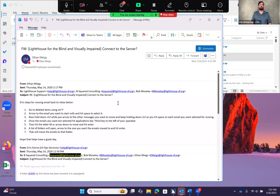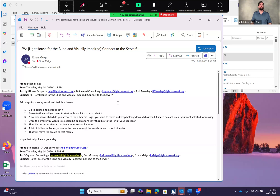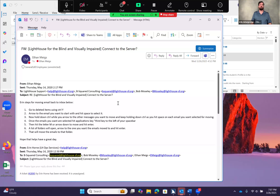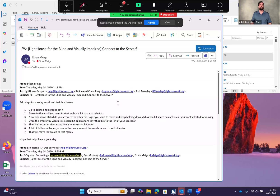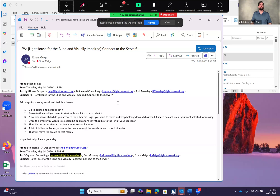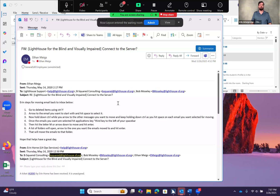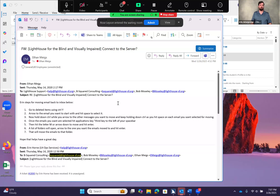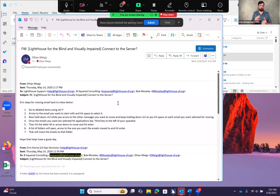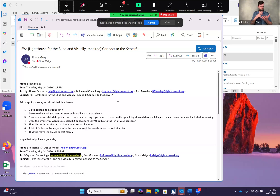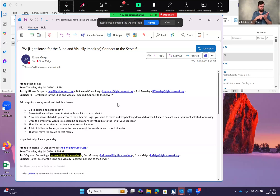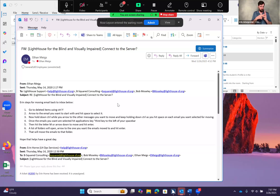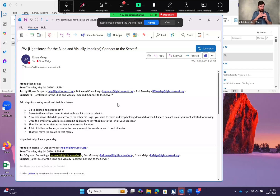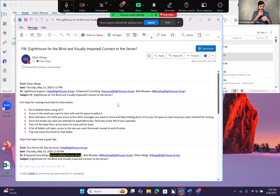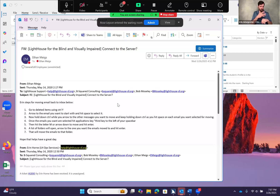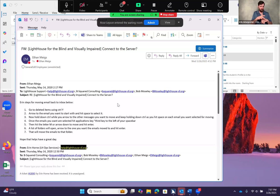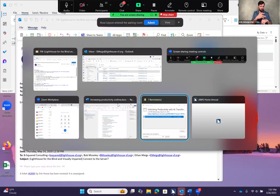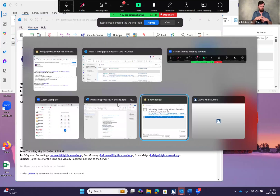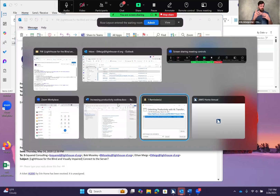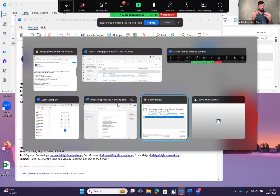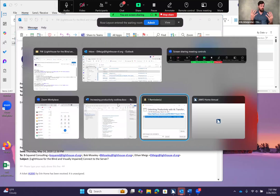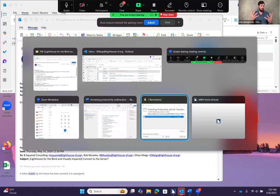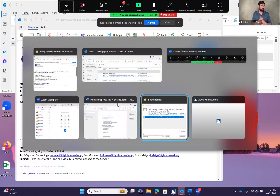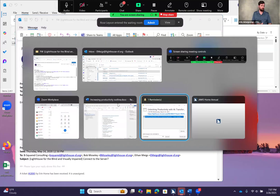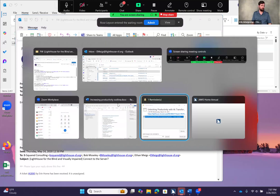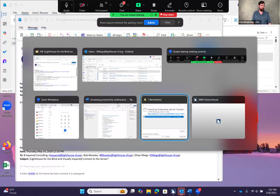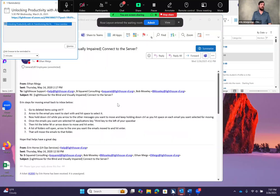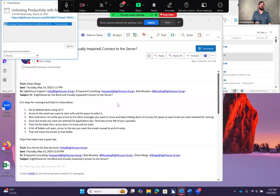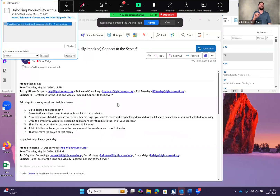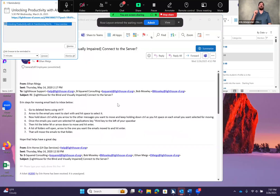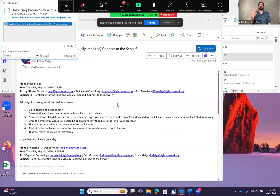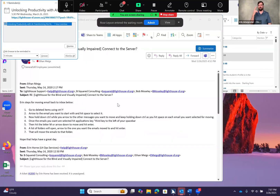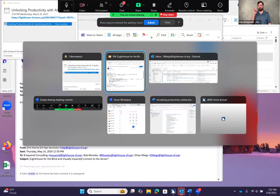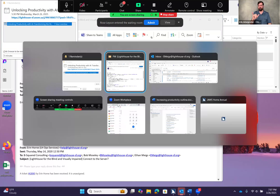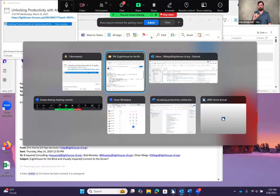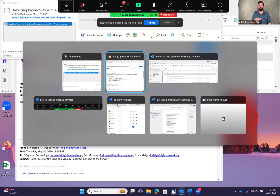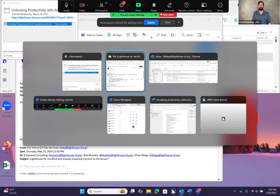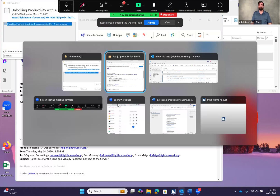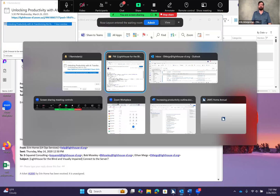What do you mean unavailable? Come on.